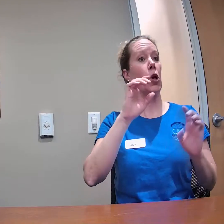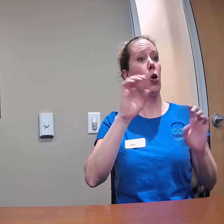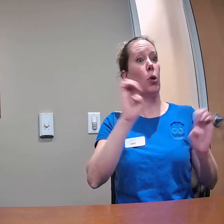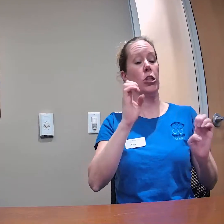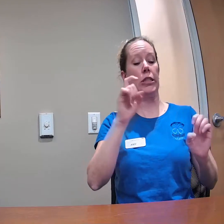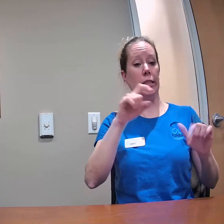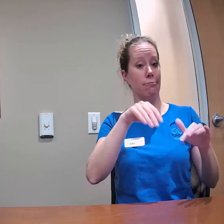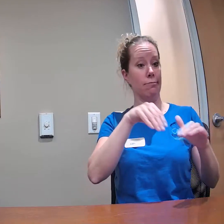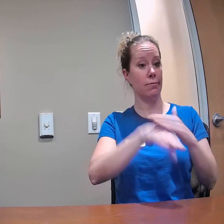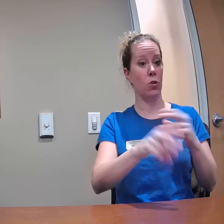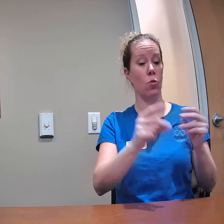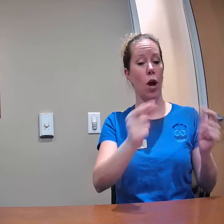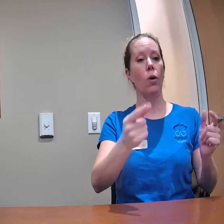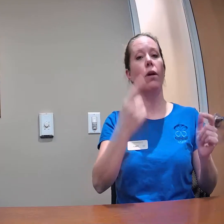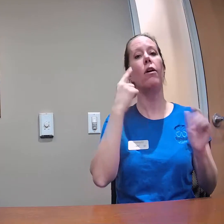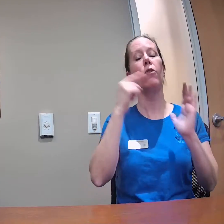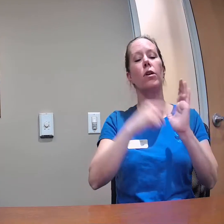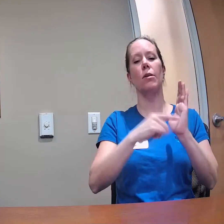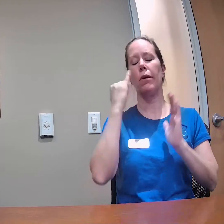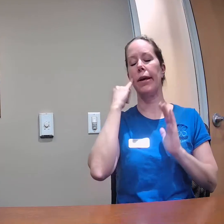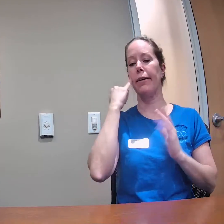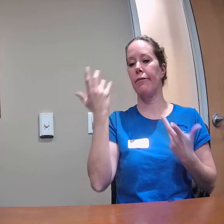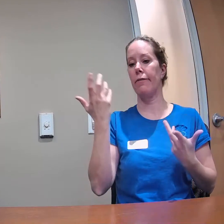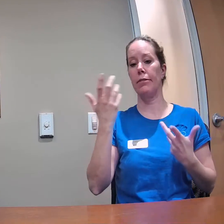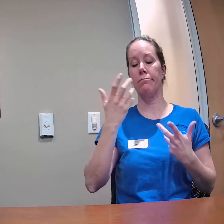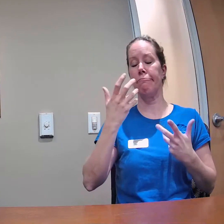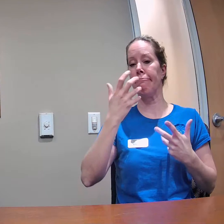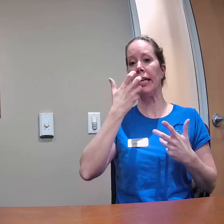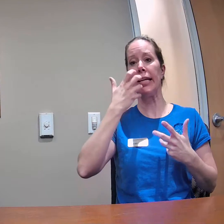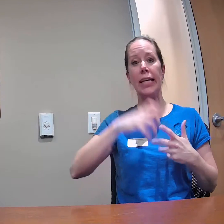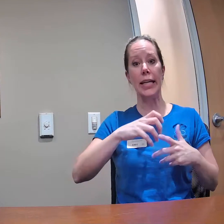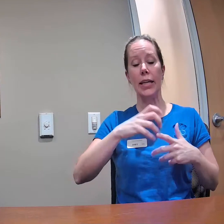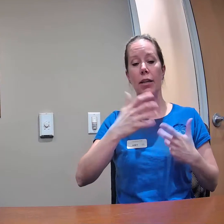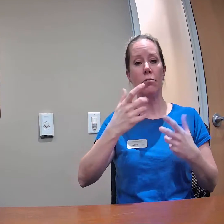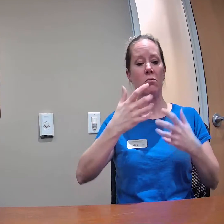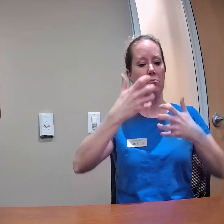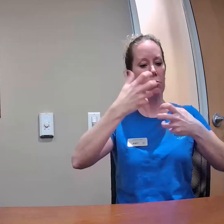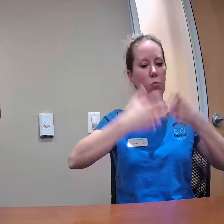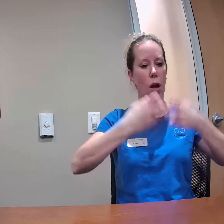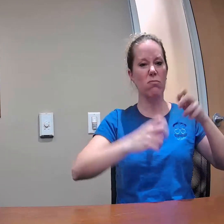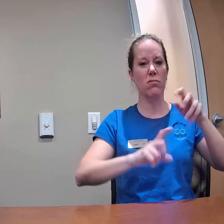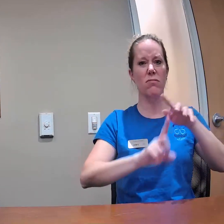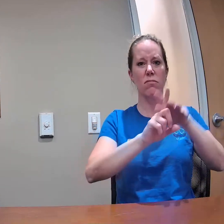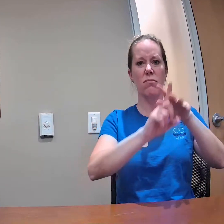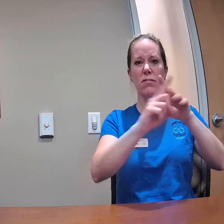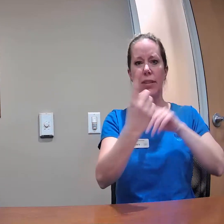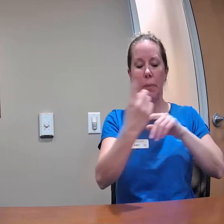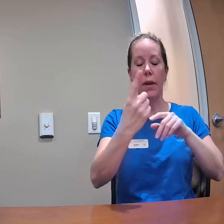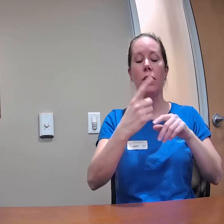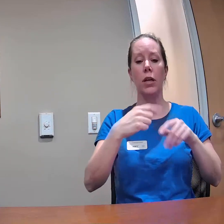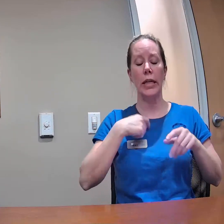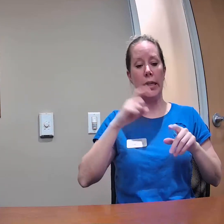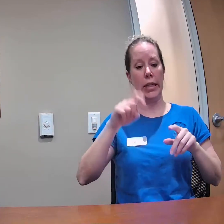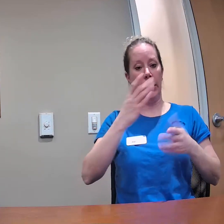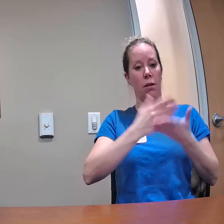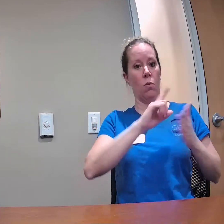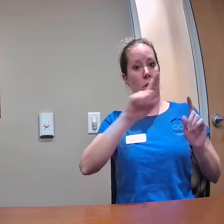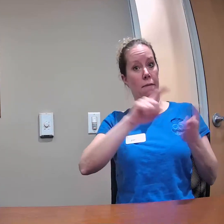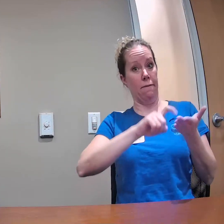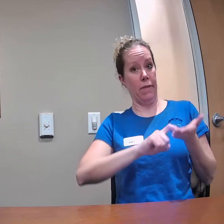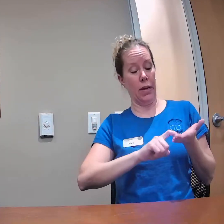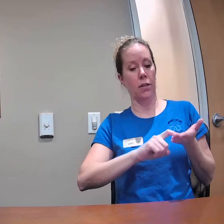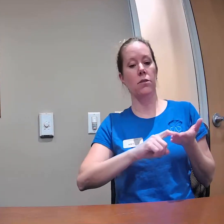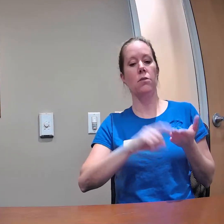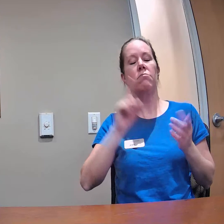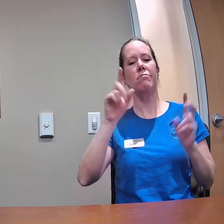let's just say we had trouble with our heating and we needed to bring in somebody to look at that. He'd be a support worker, but it would be